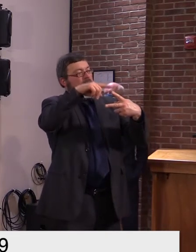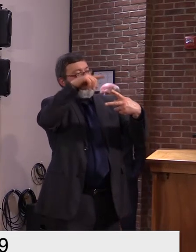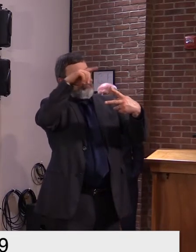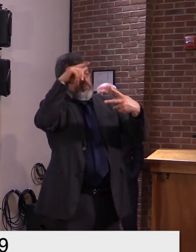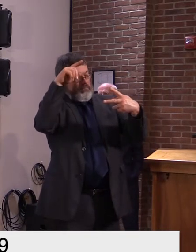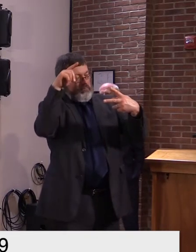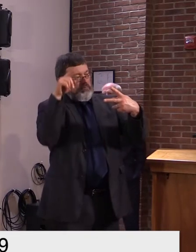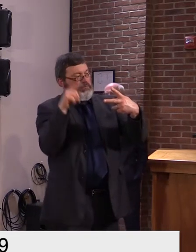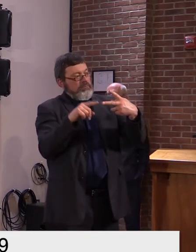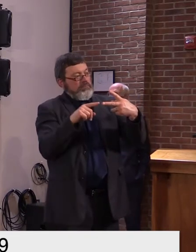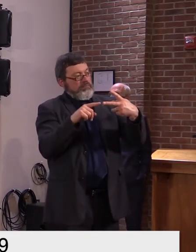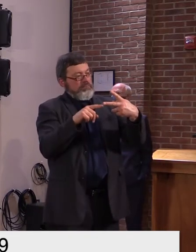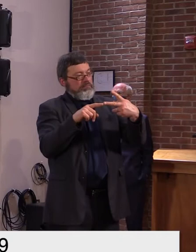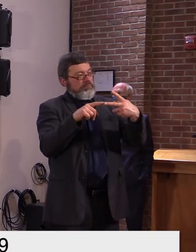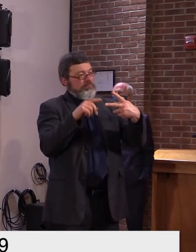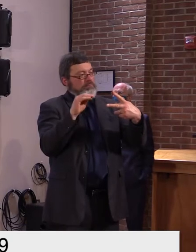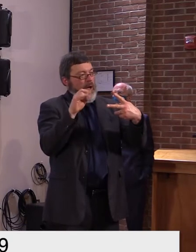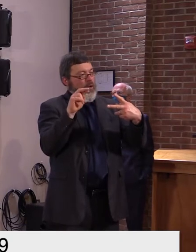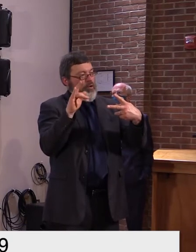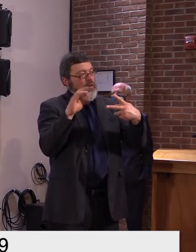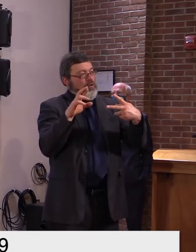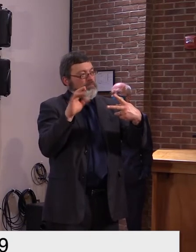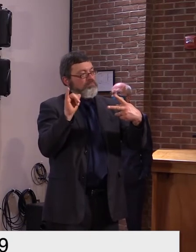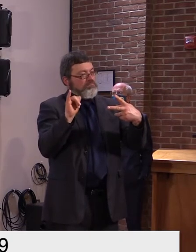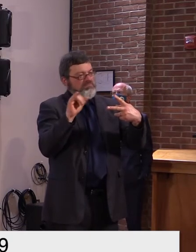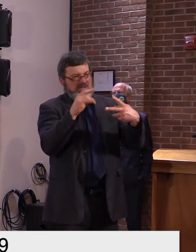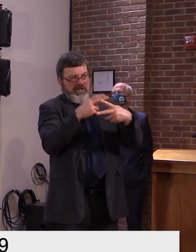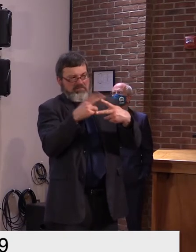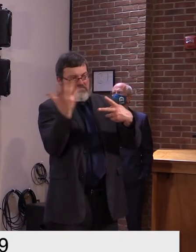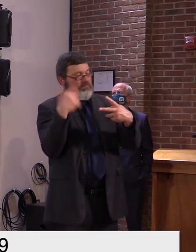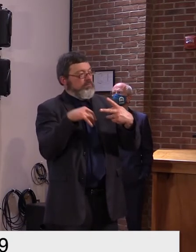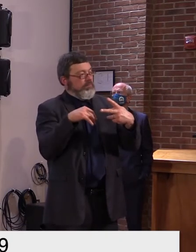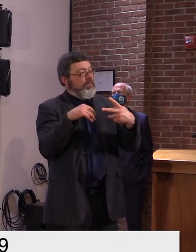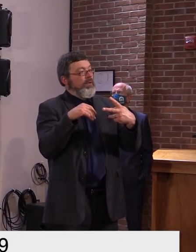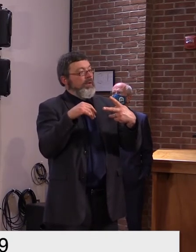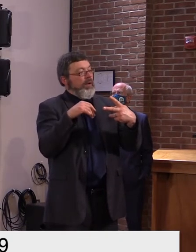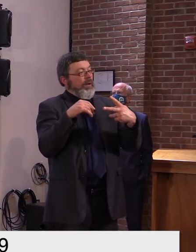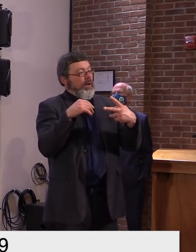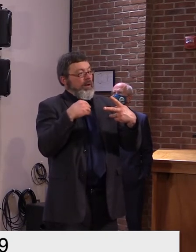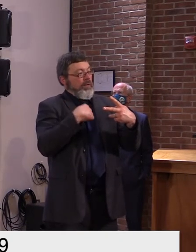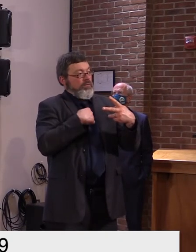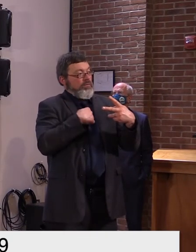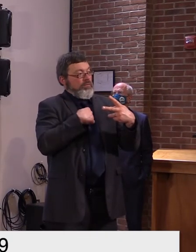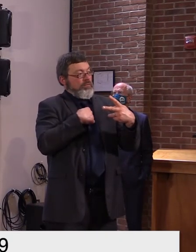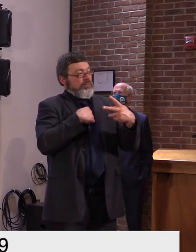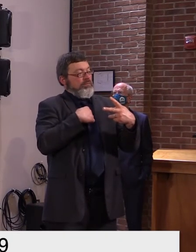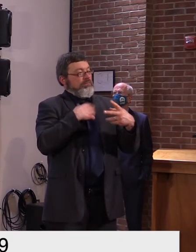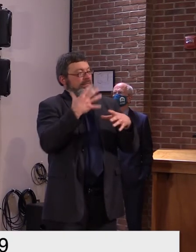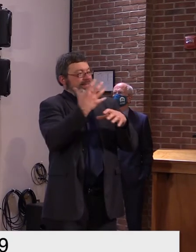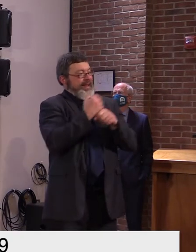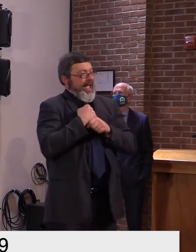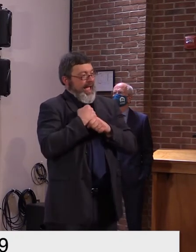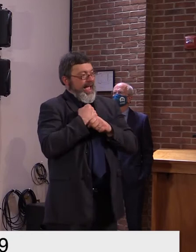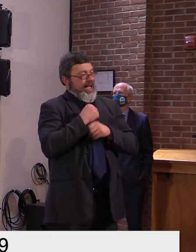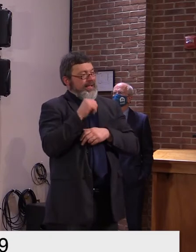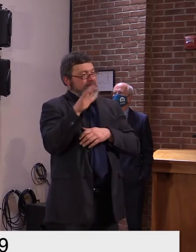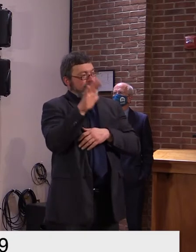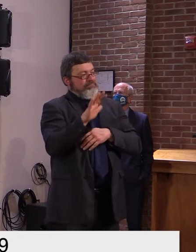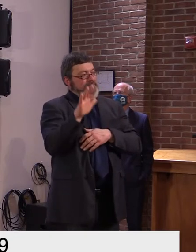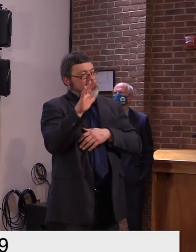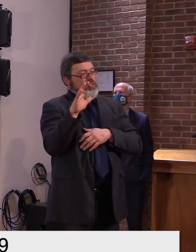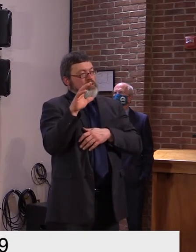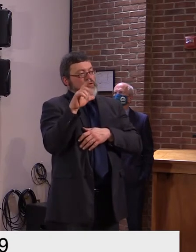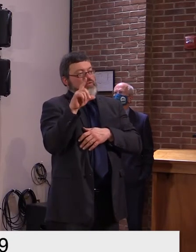approximately 20 doses per week, and I believe last week we actually got 40